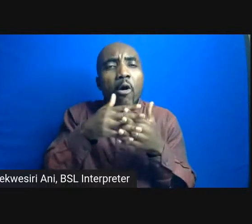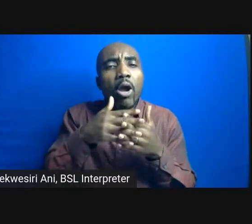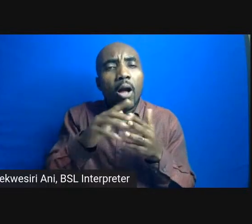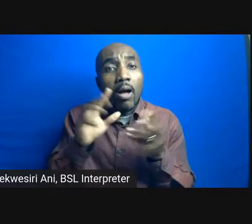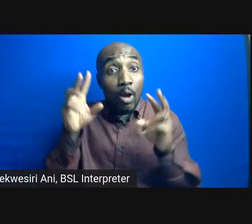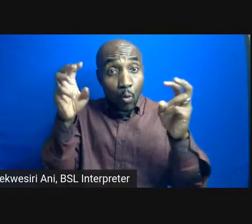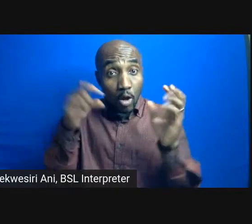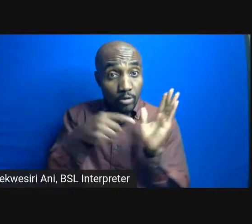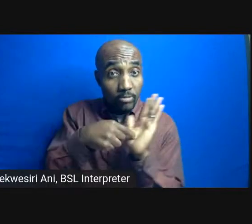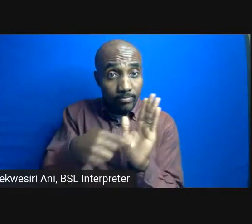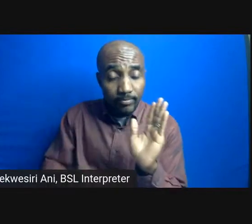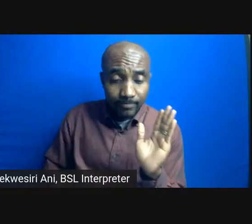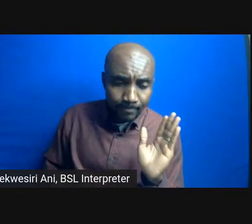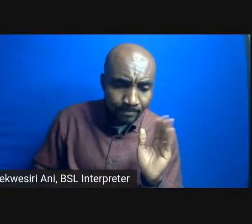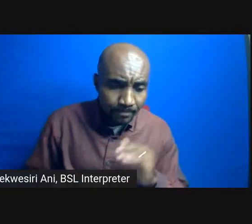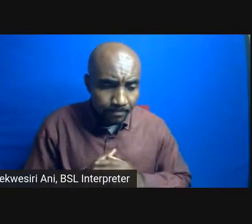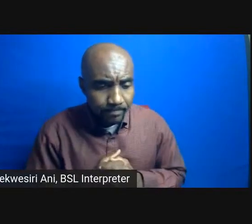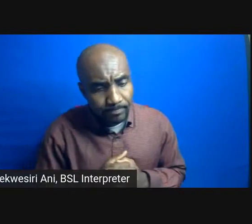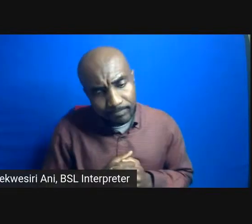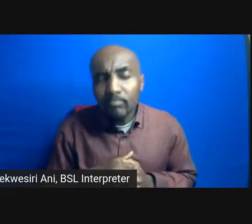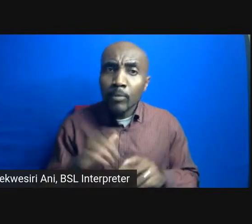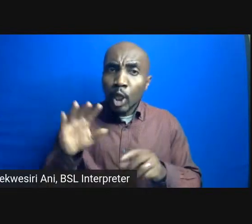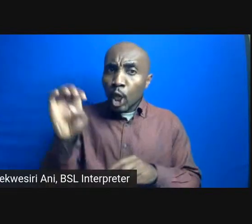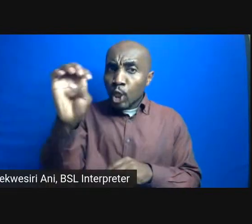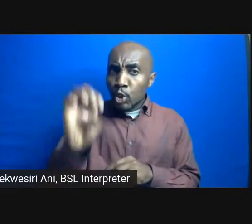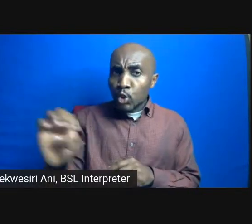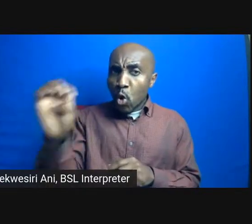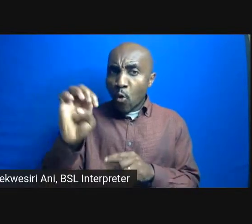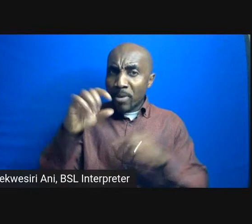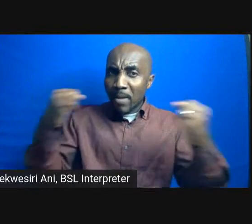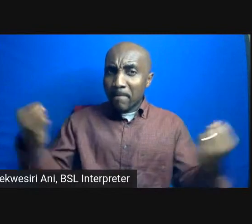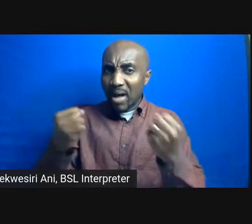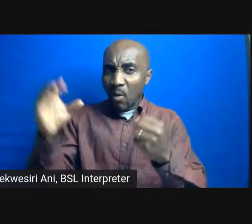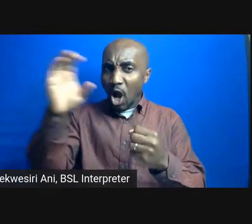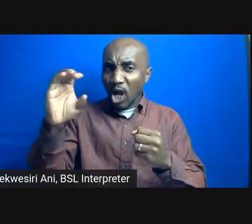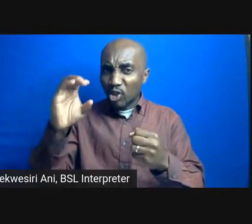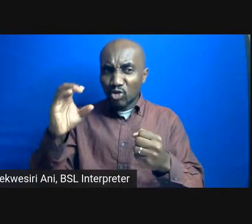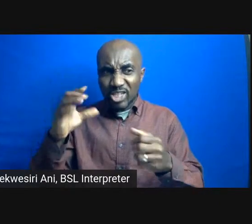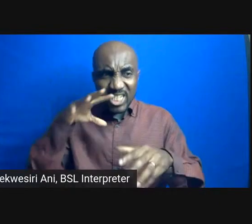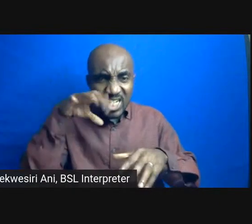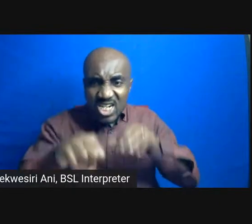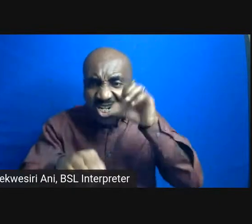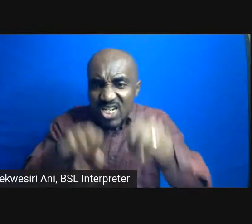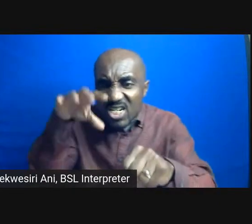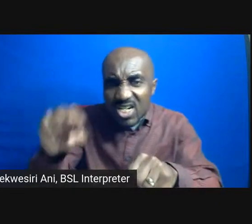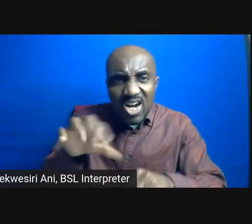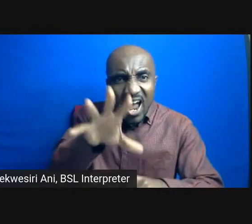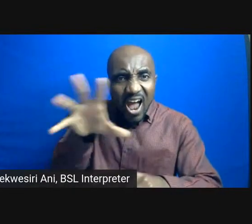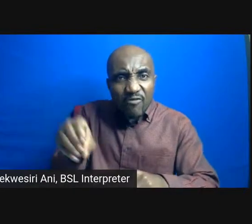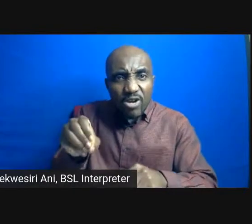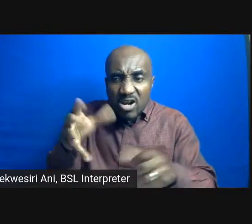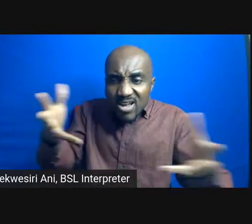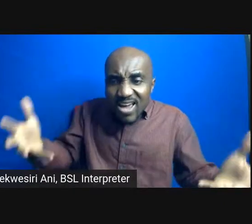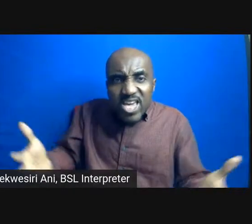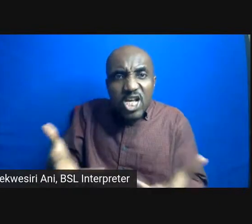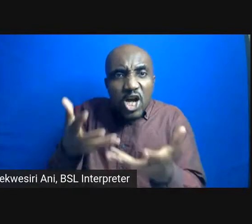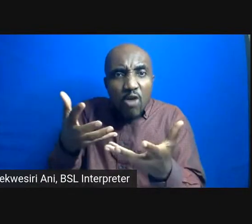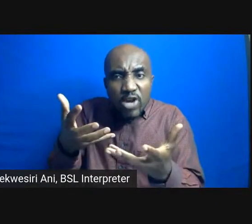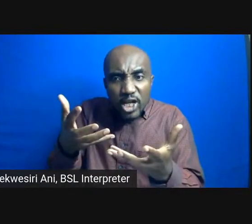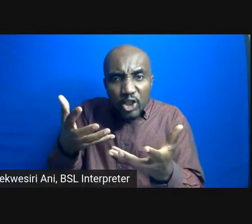open quote, European powers pursued this goal by encouraging the development of